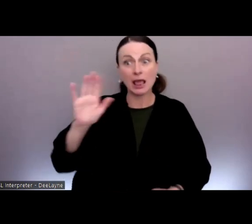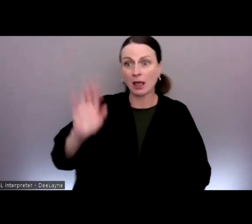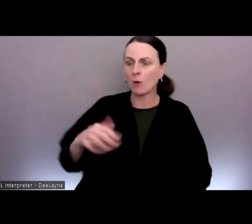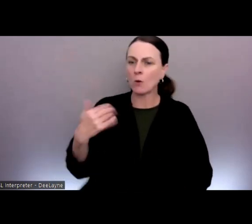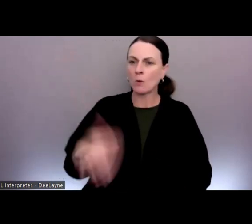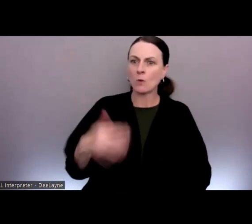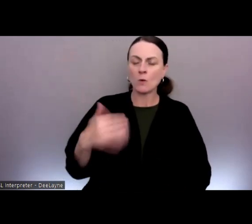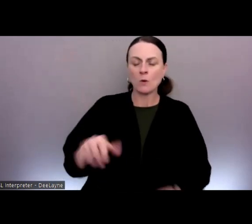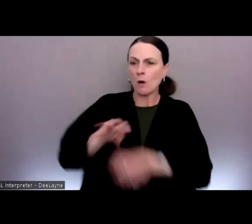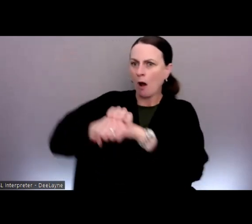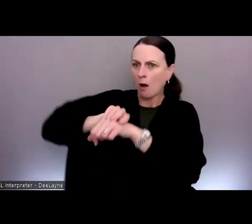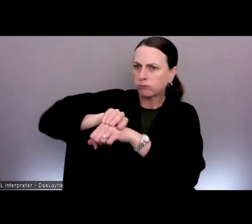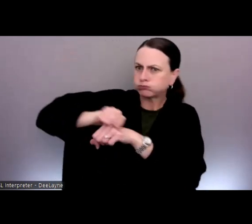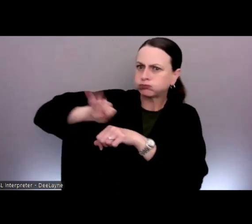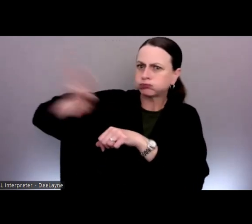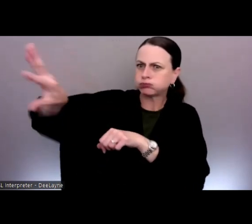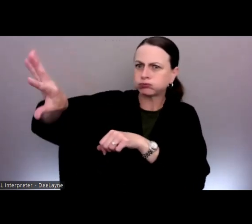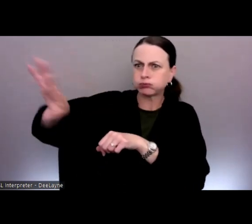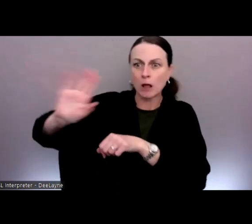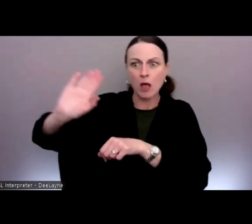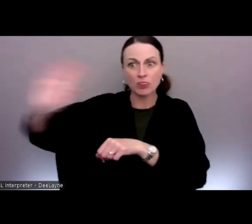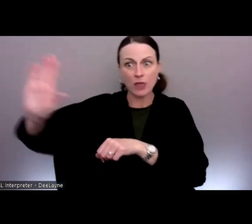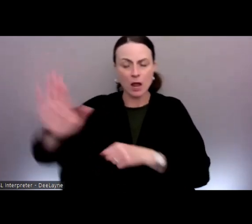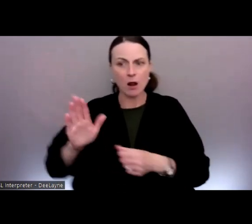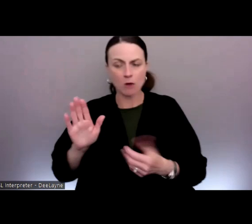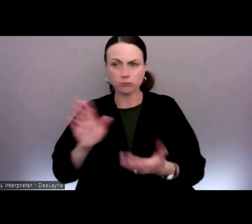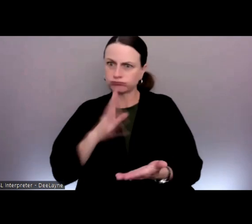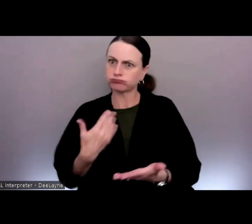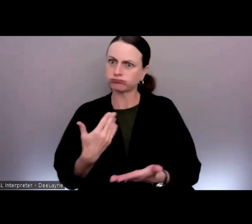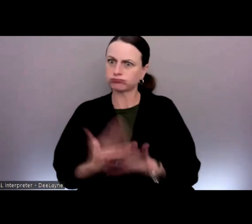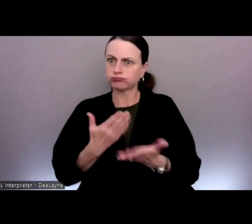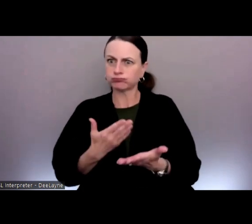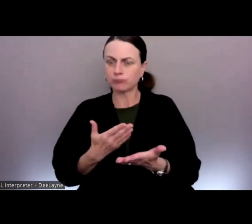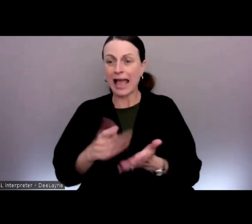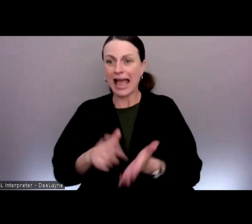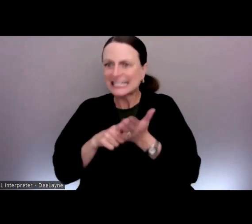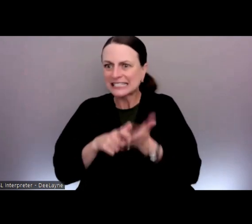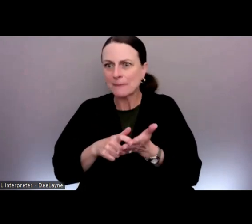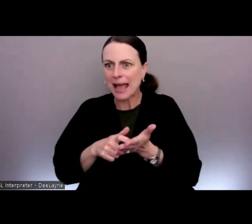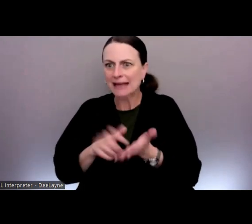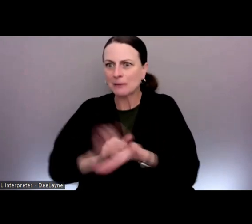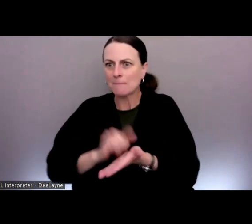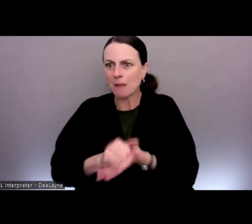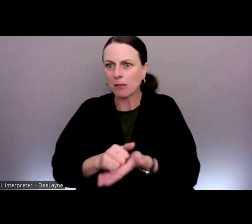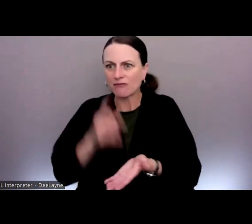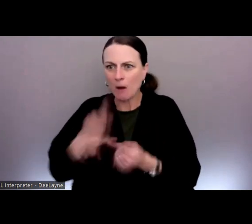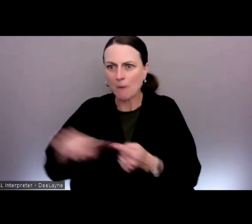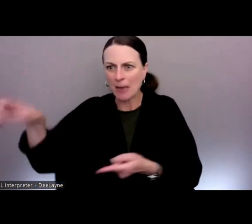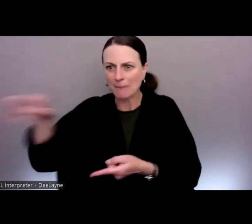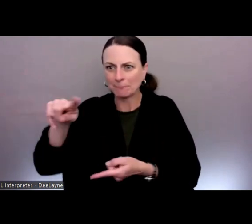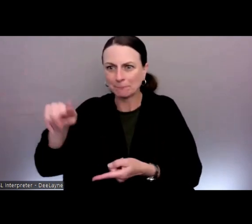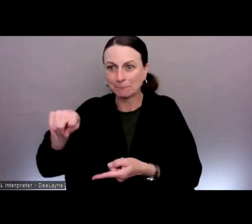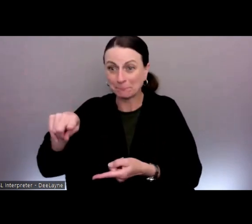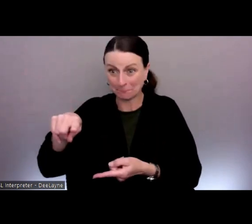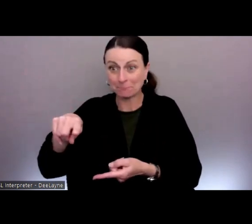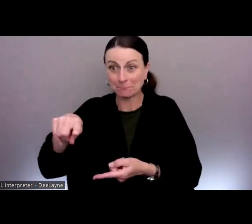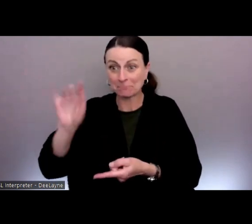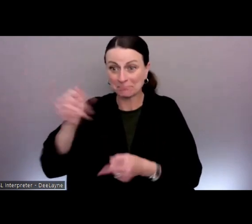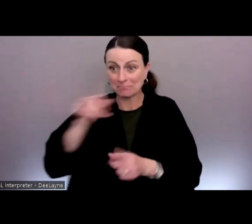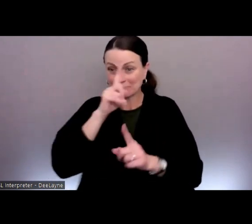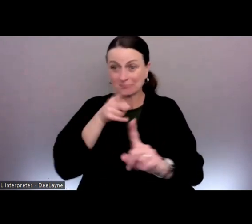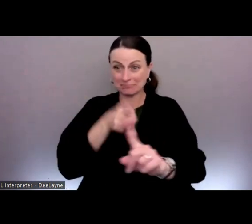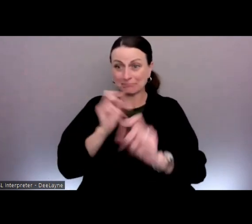foundations of their legitimacy and demands the impossible. And this was its vision.